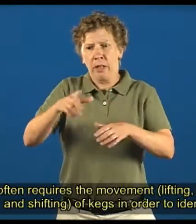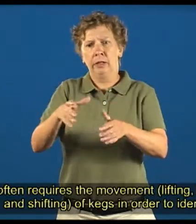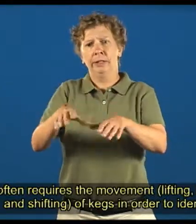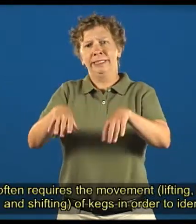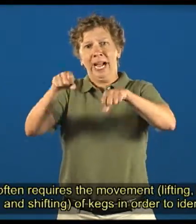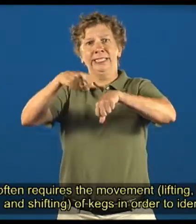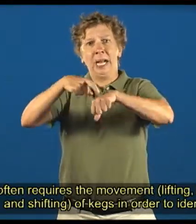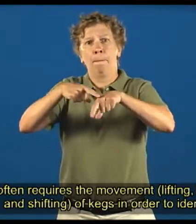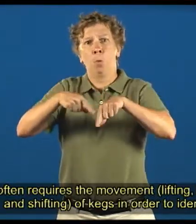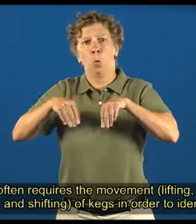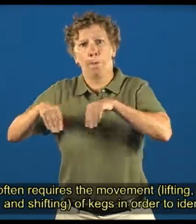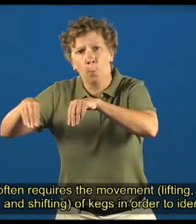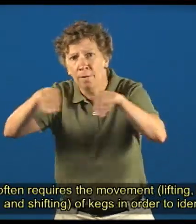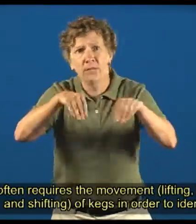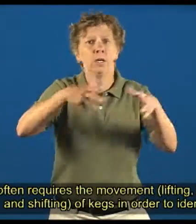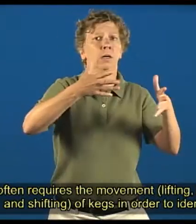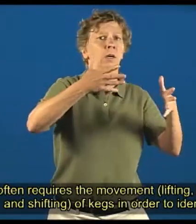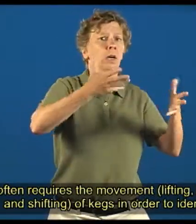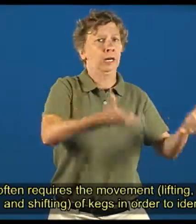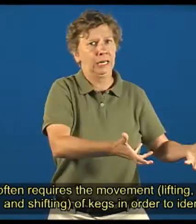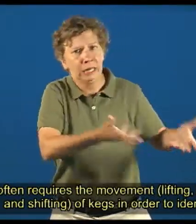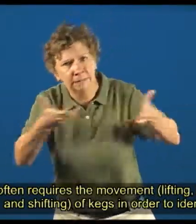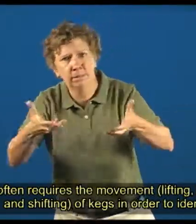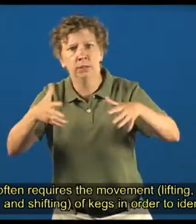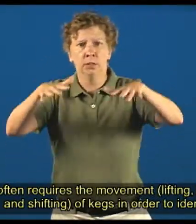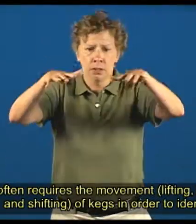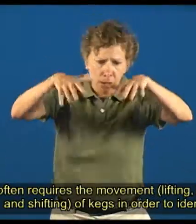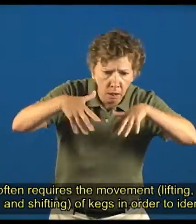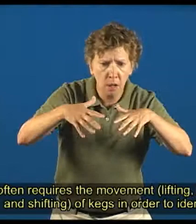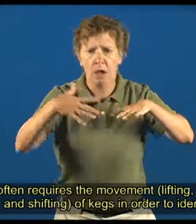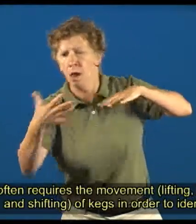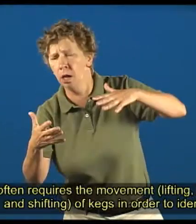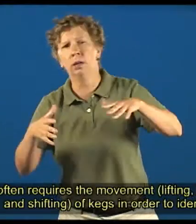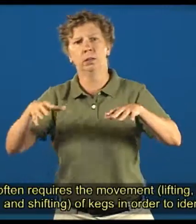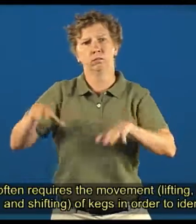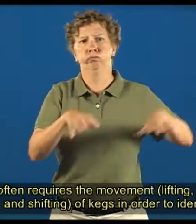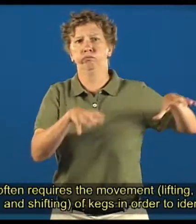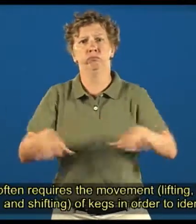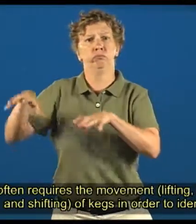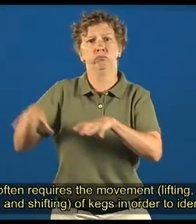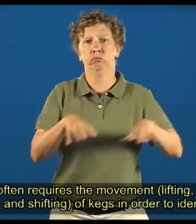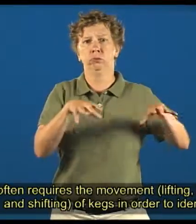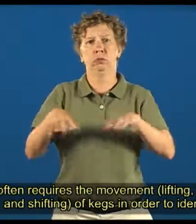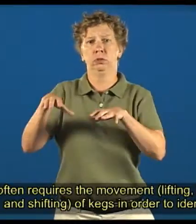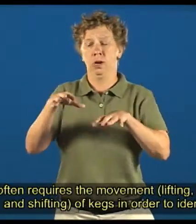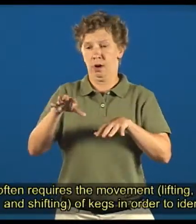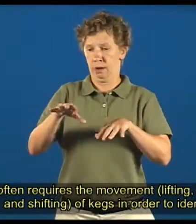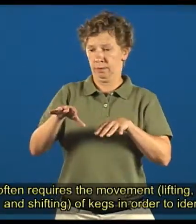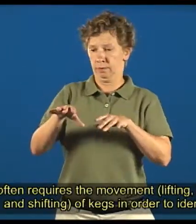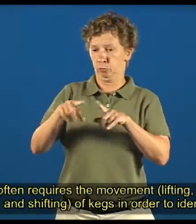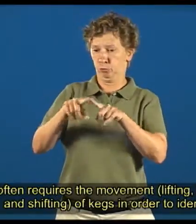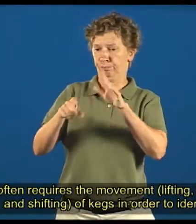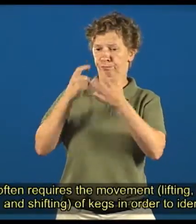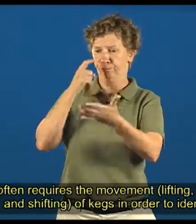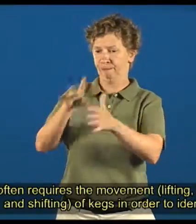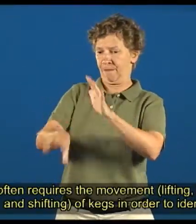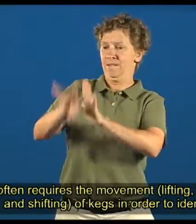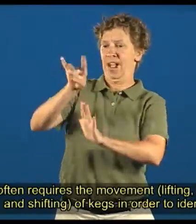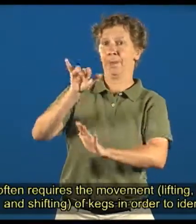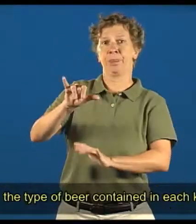This often requires the movement, lifting, lowering, and shifting of kegs in order to identify the type